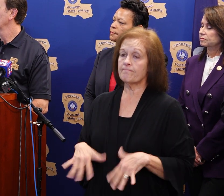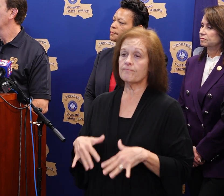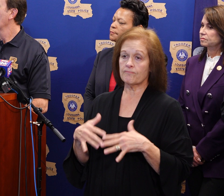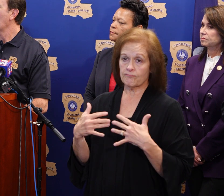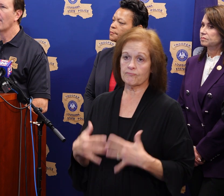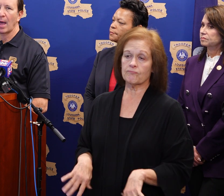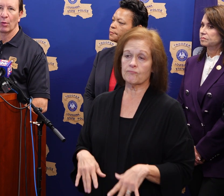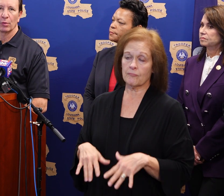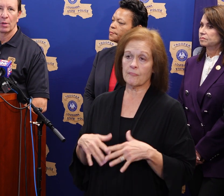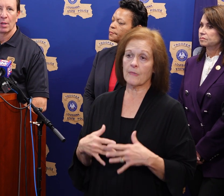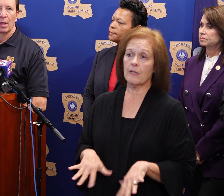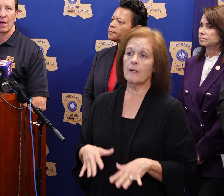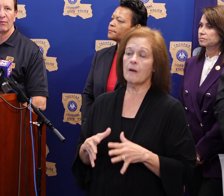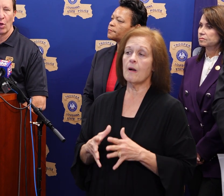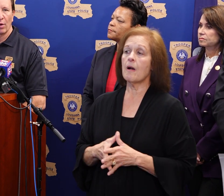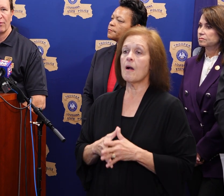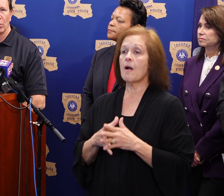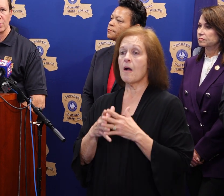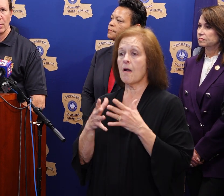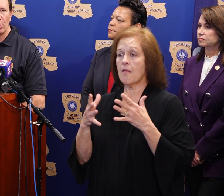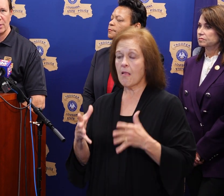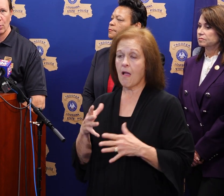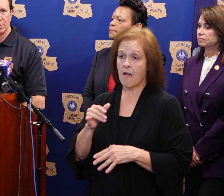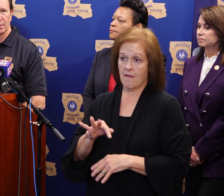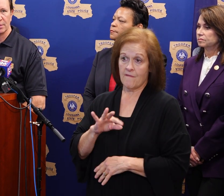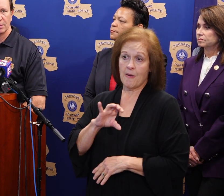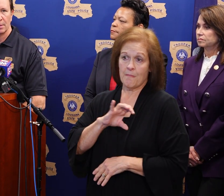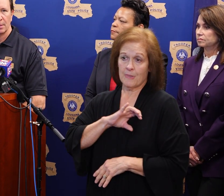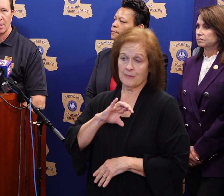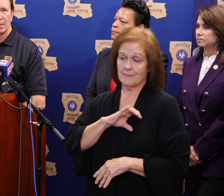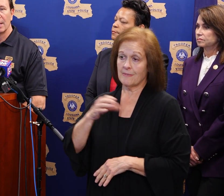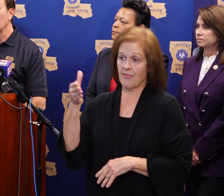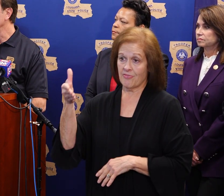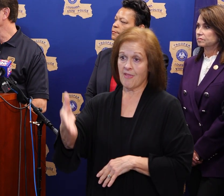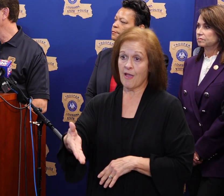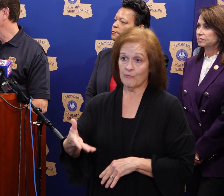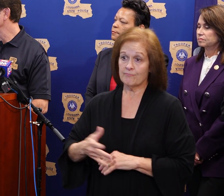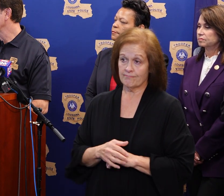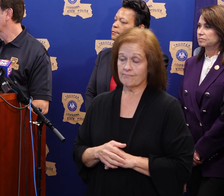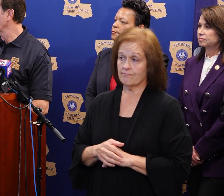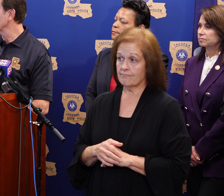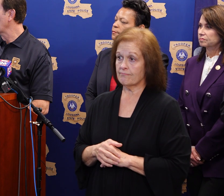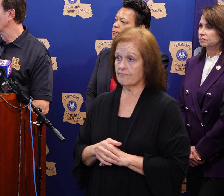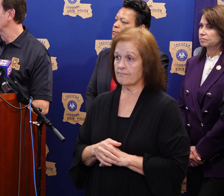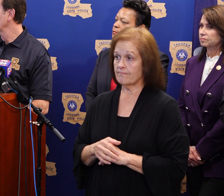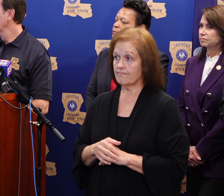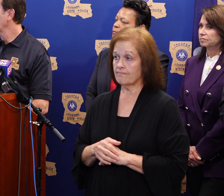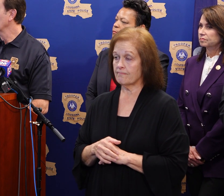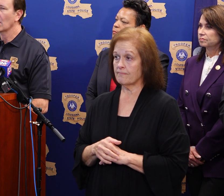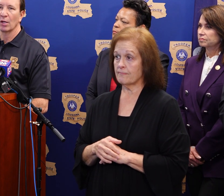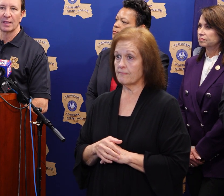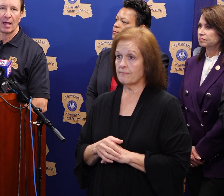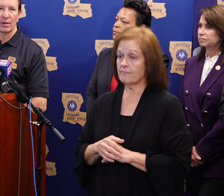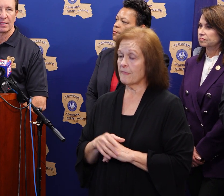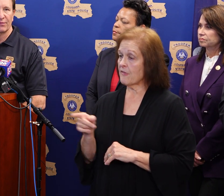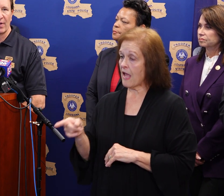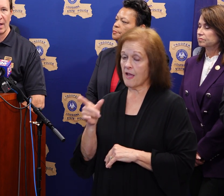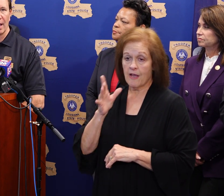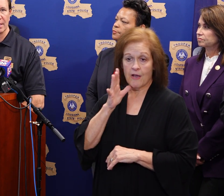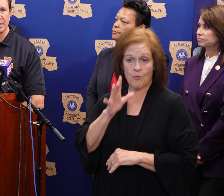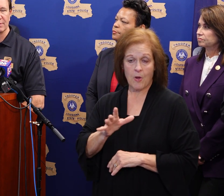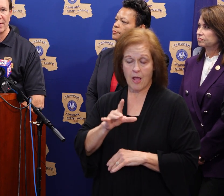unprecedented amount of law enforcement resources that are being utilized to close out and to hunt down